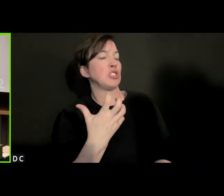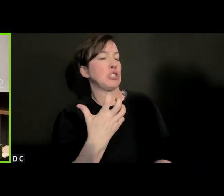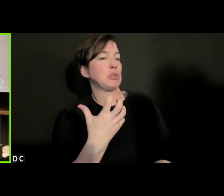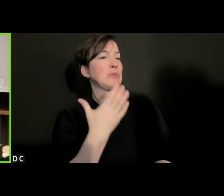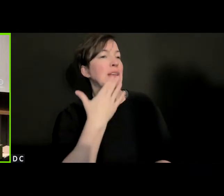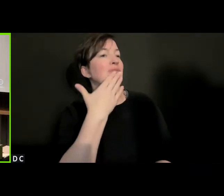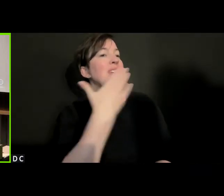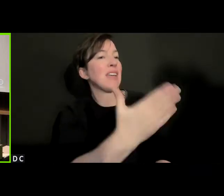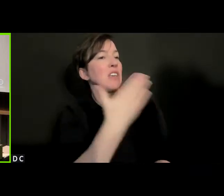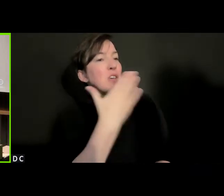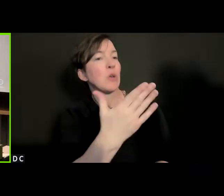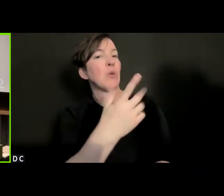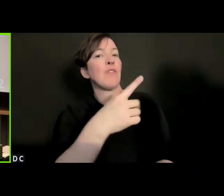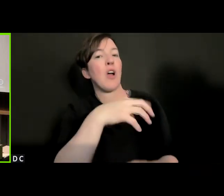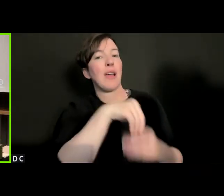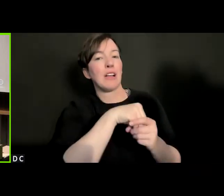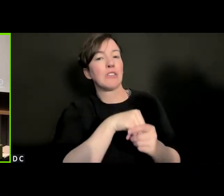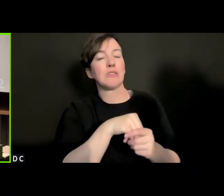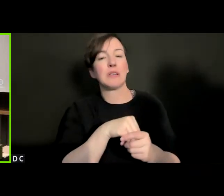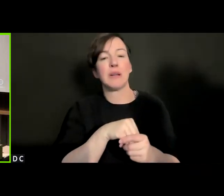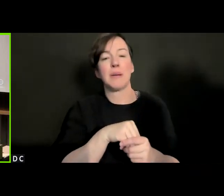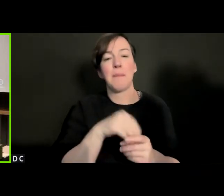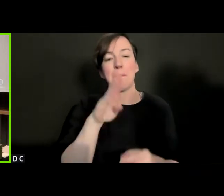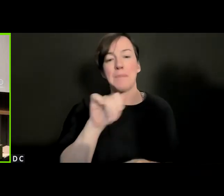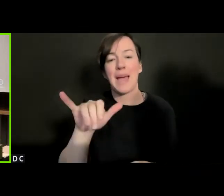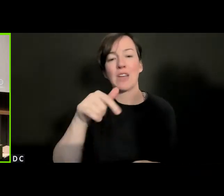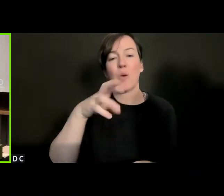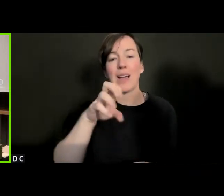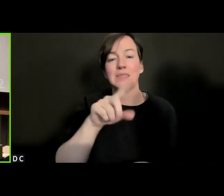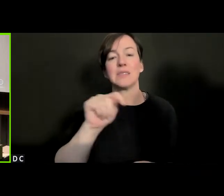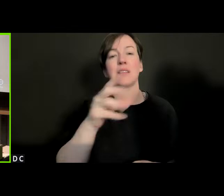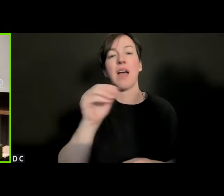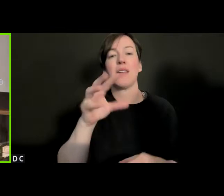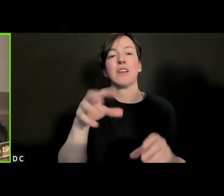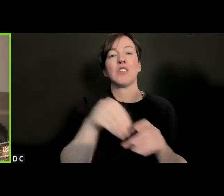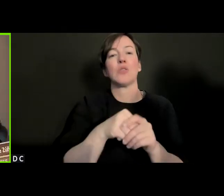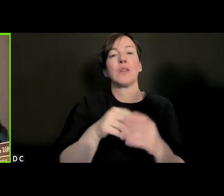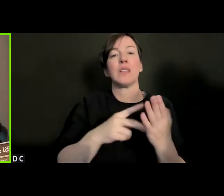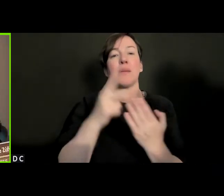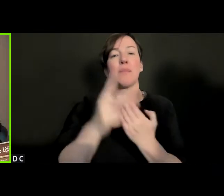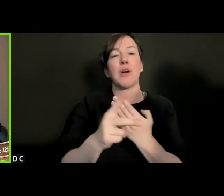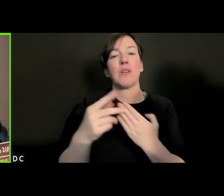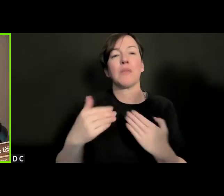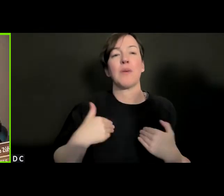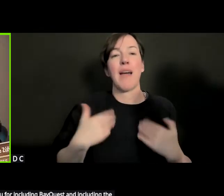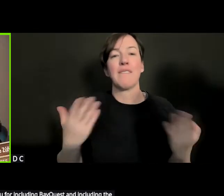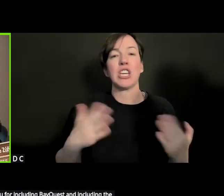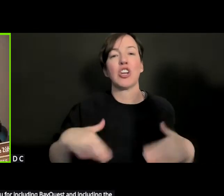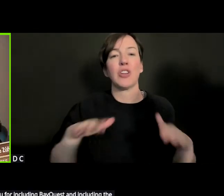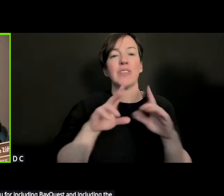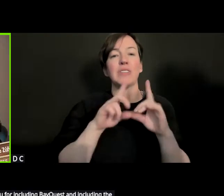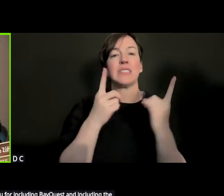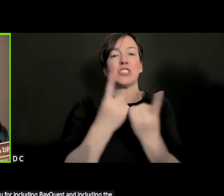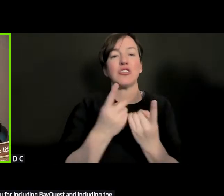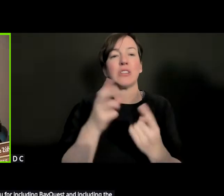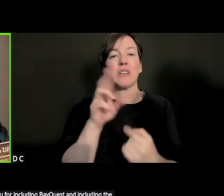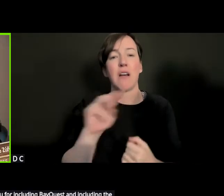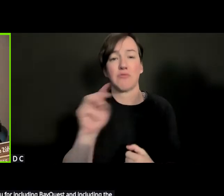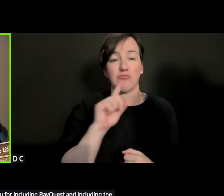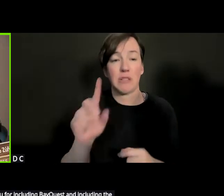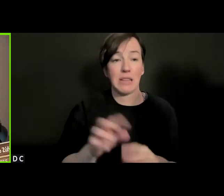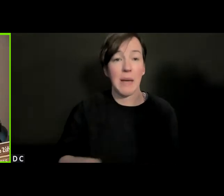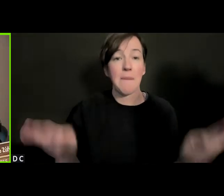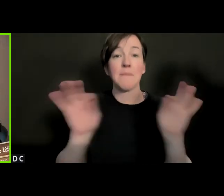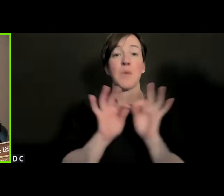you for including Bayquest and including the programs that we have here in the district. They're really